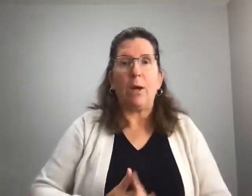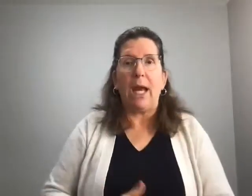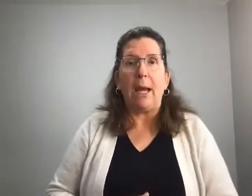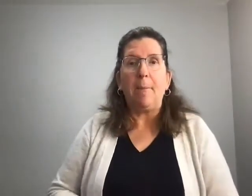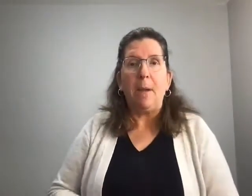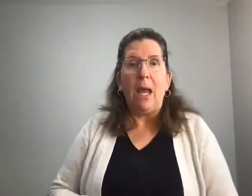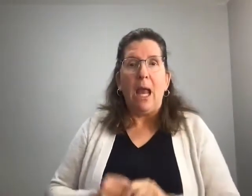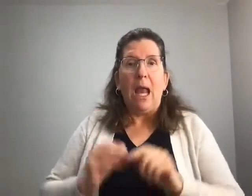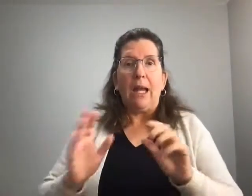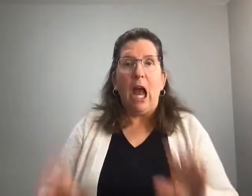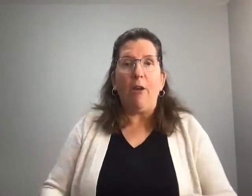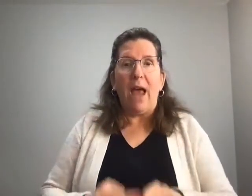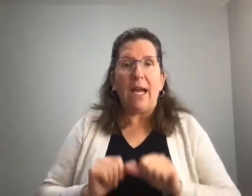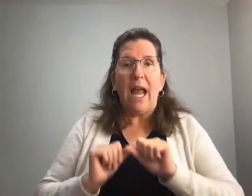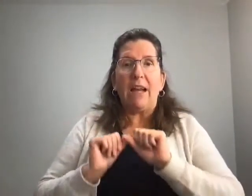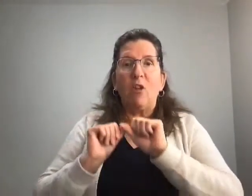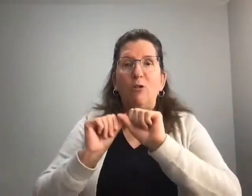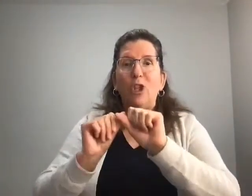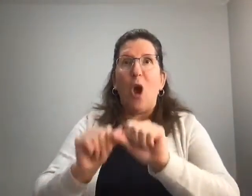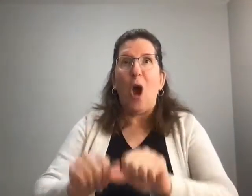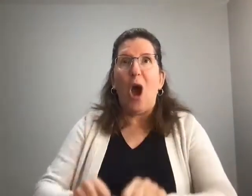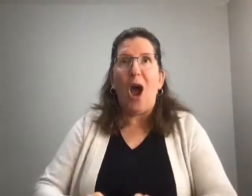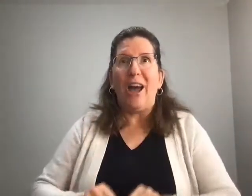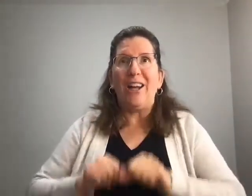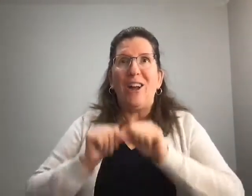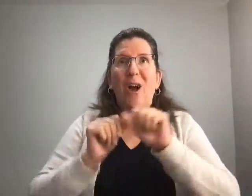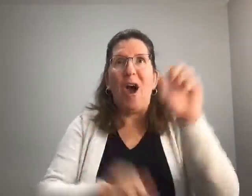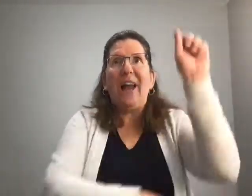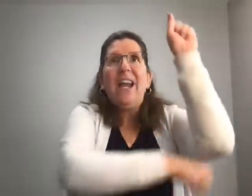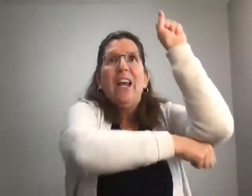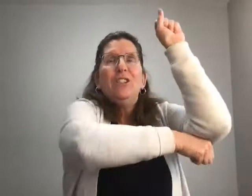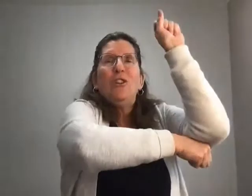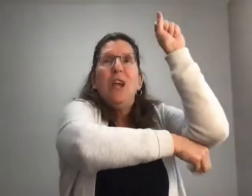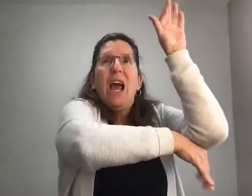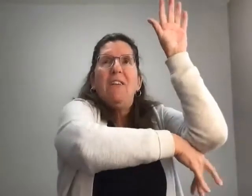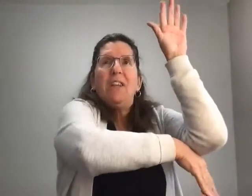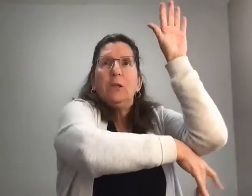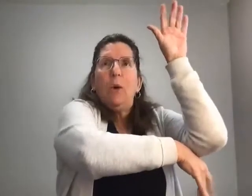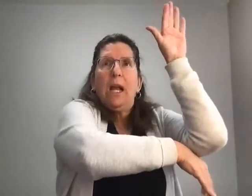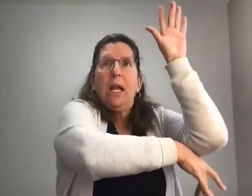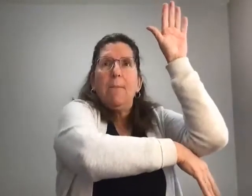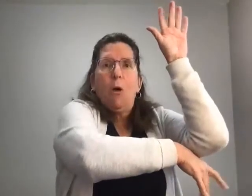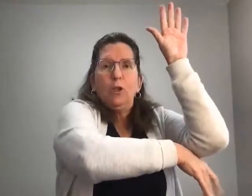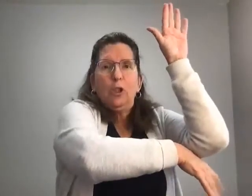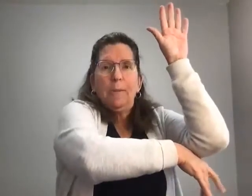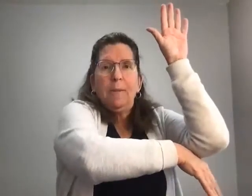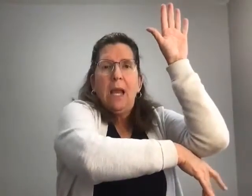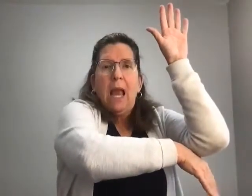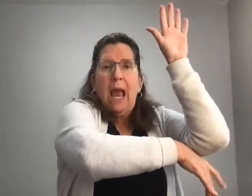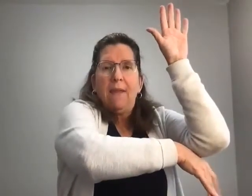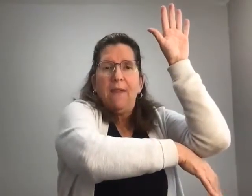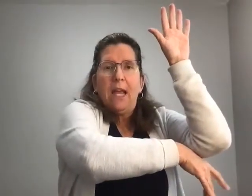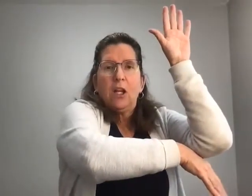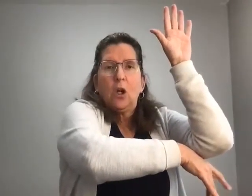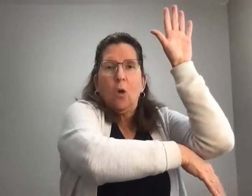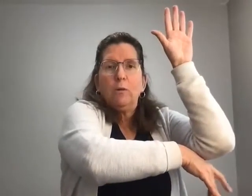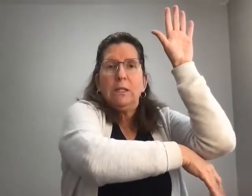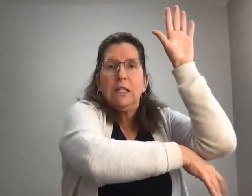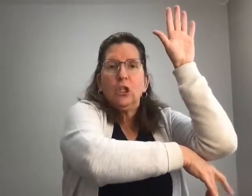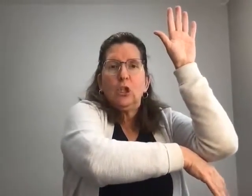Okay? And now that kind of goes on and on. So you have this wiggling motion, and then it goes